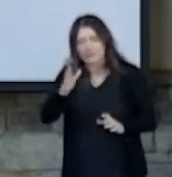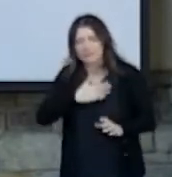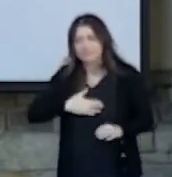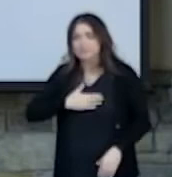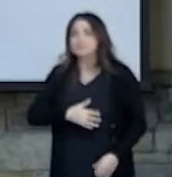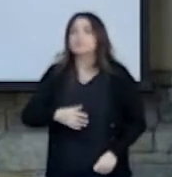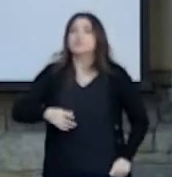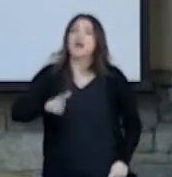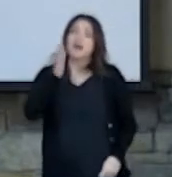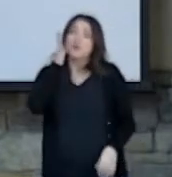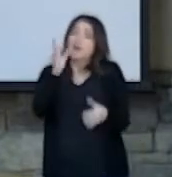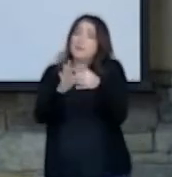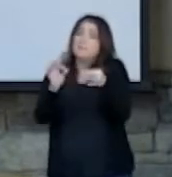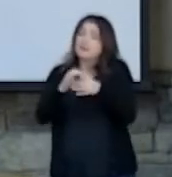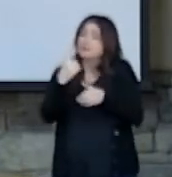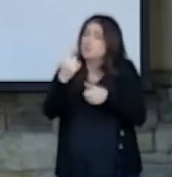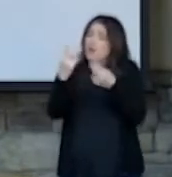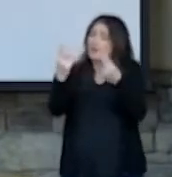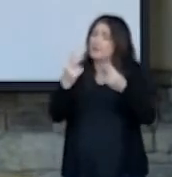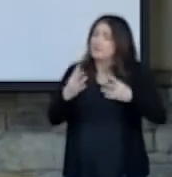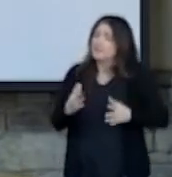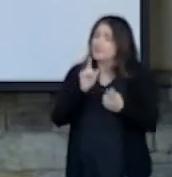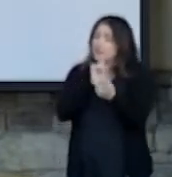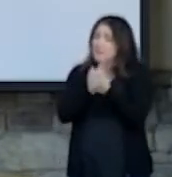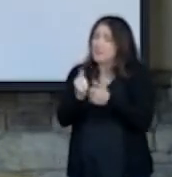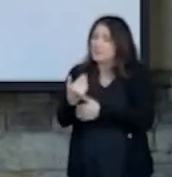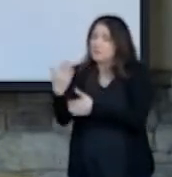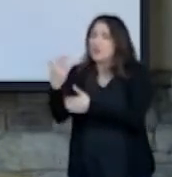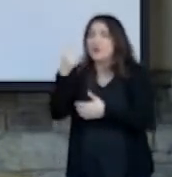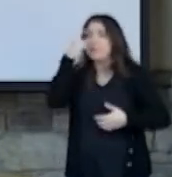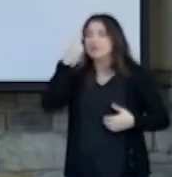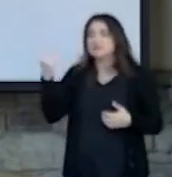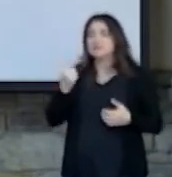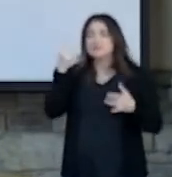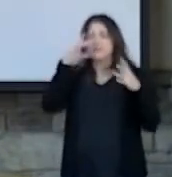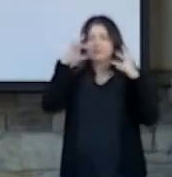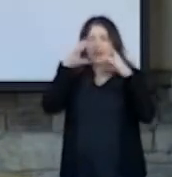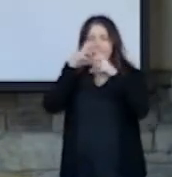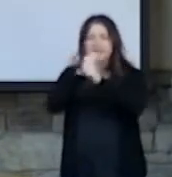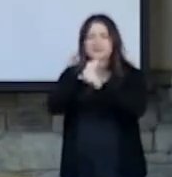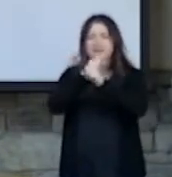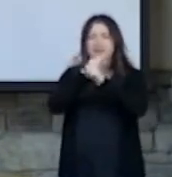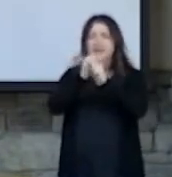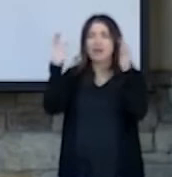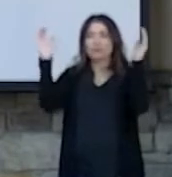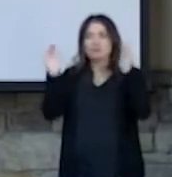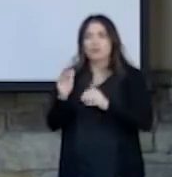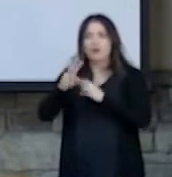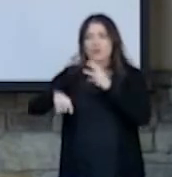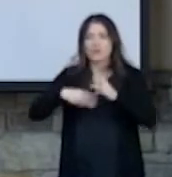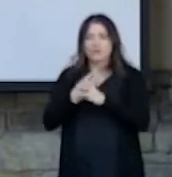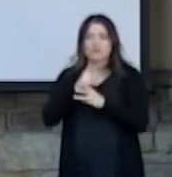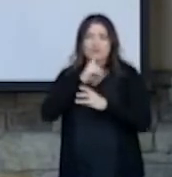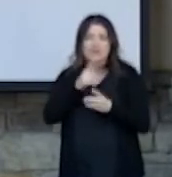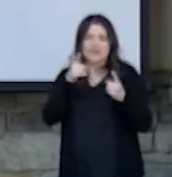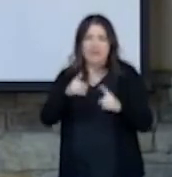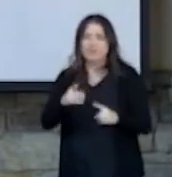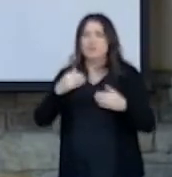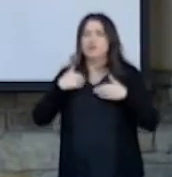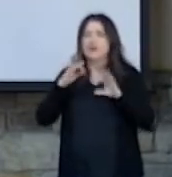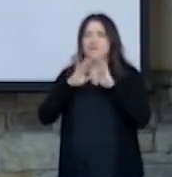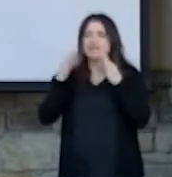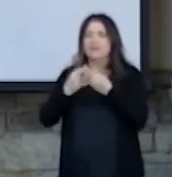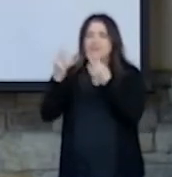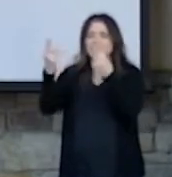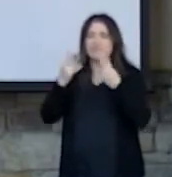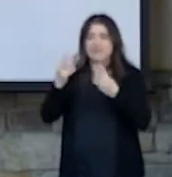going to mention one visitor that I met this morning because it's always fascinating just how small the world can be. So we have a family visiting